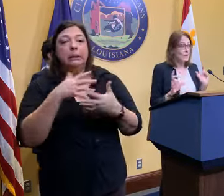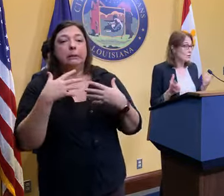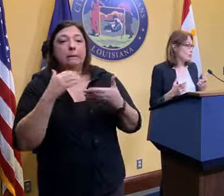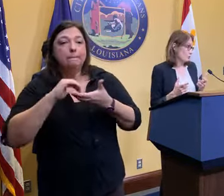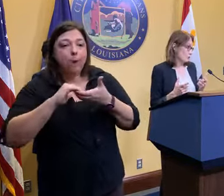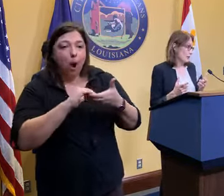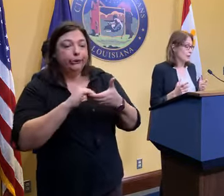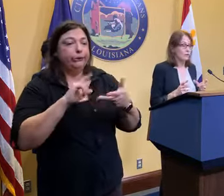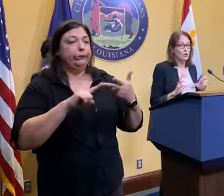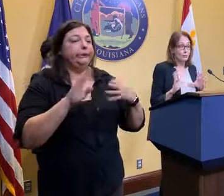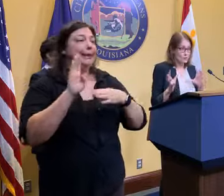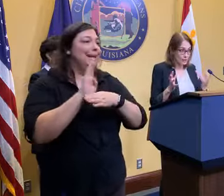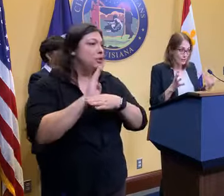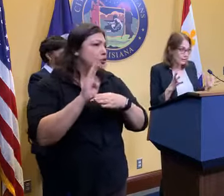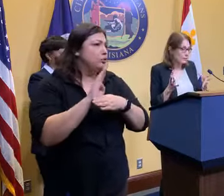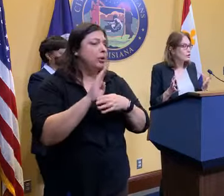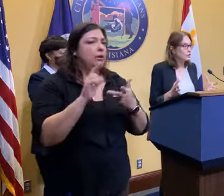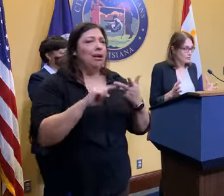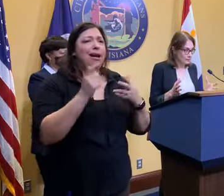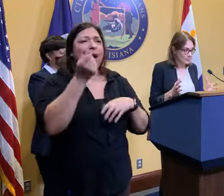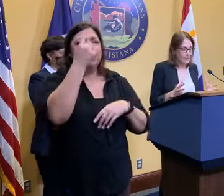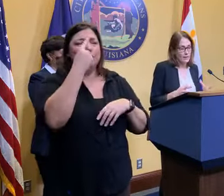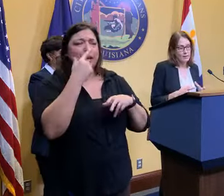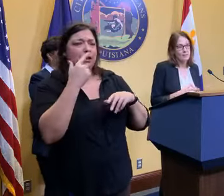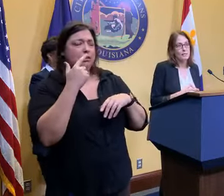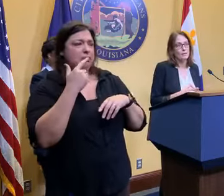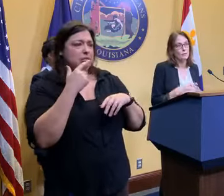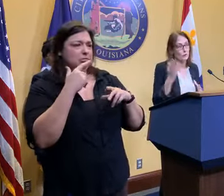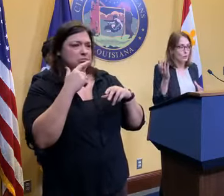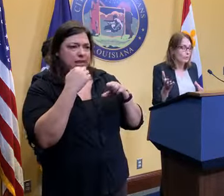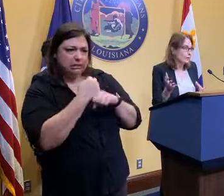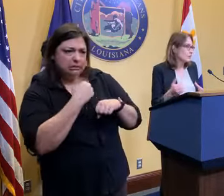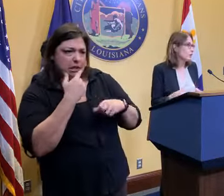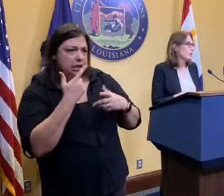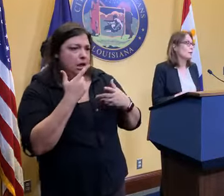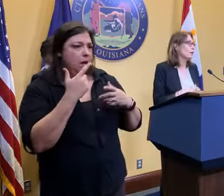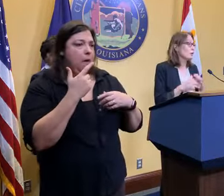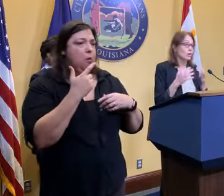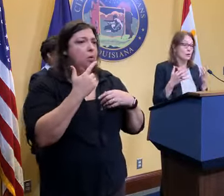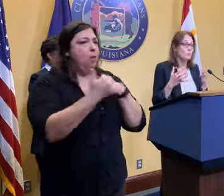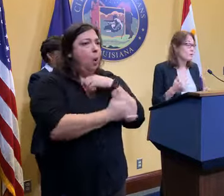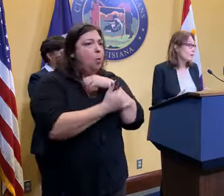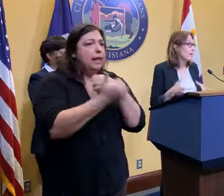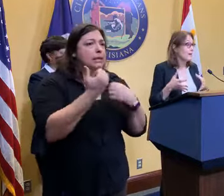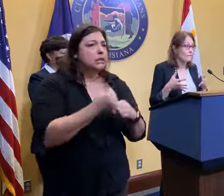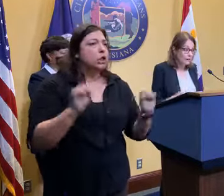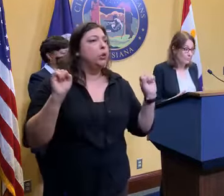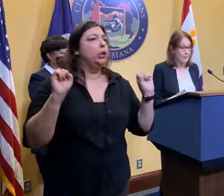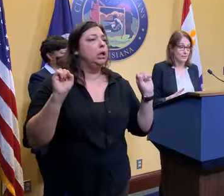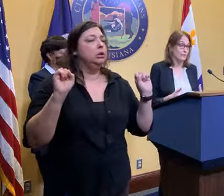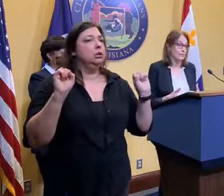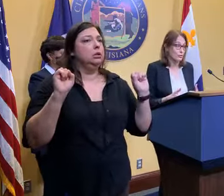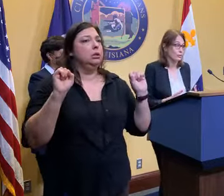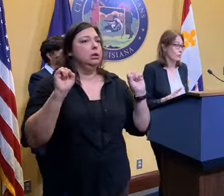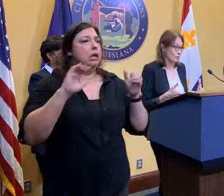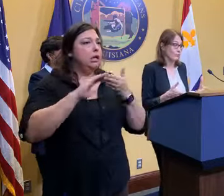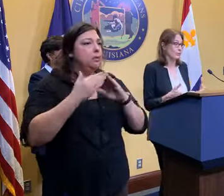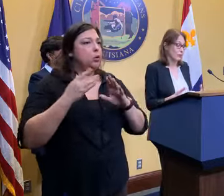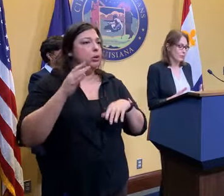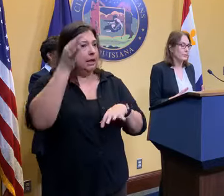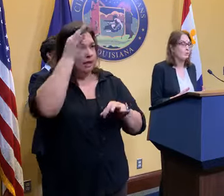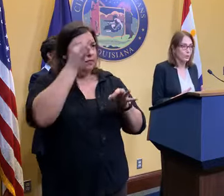with industry, understanding the logistics of the vaccine, with our Homeland Security, with community and faith-based leaders, which